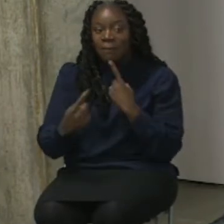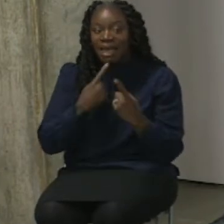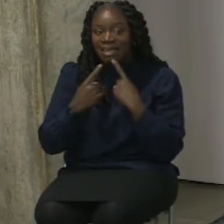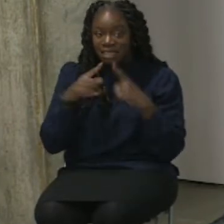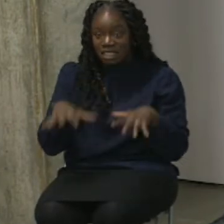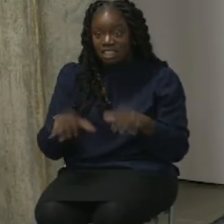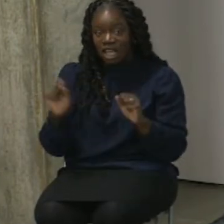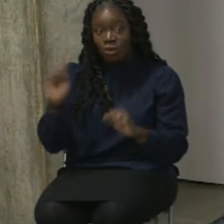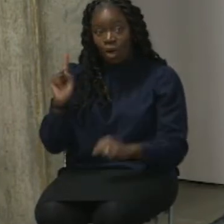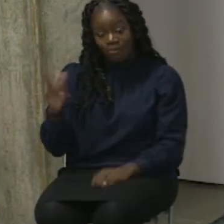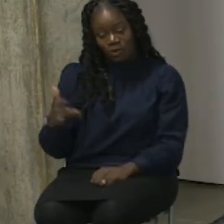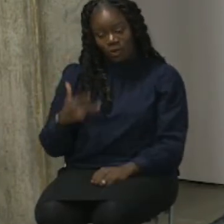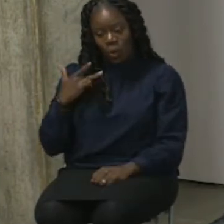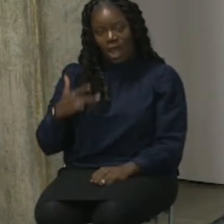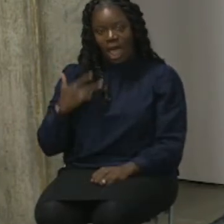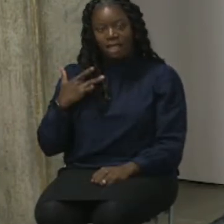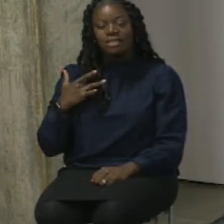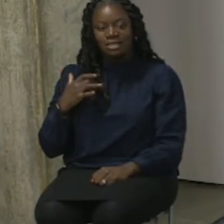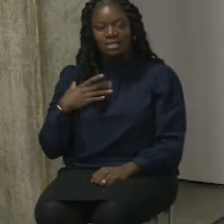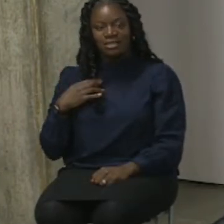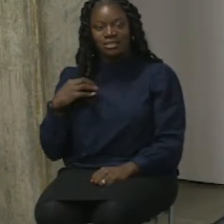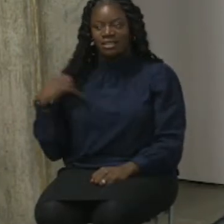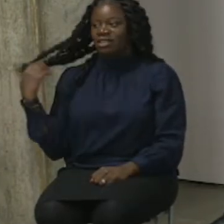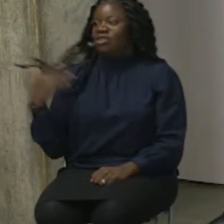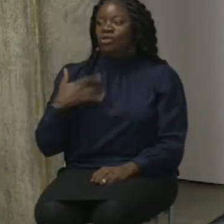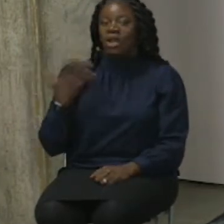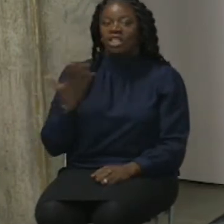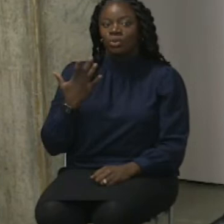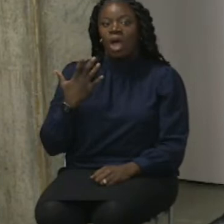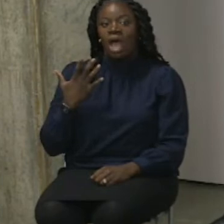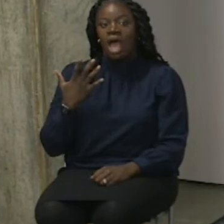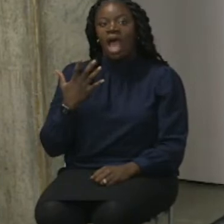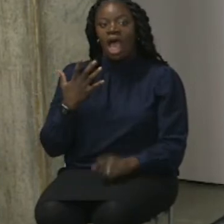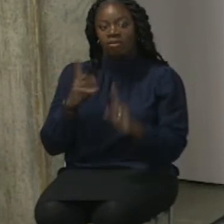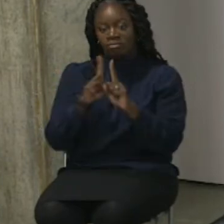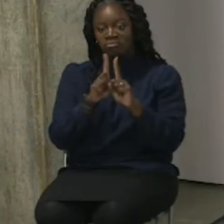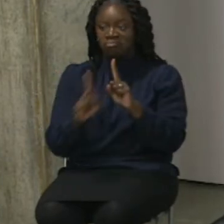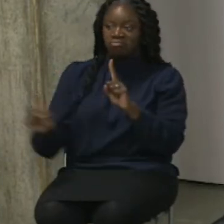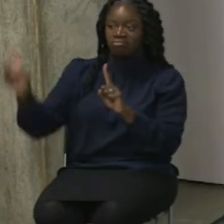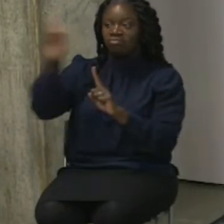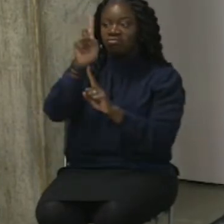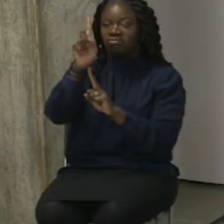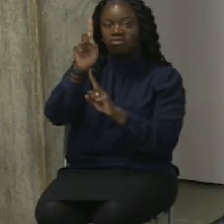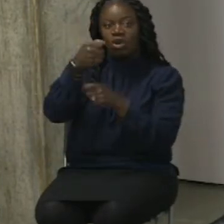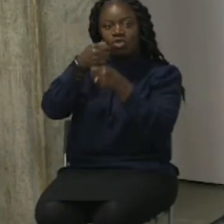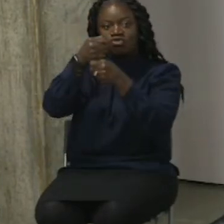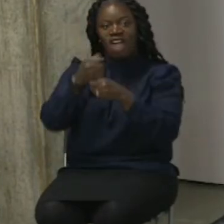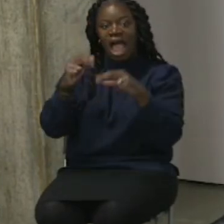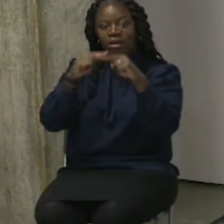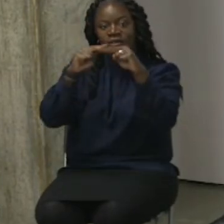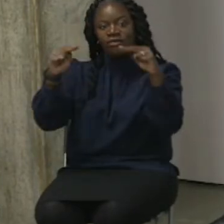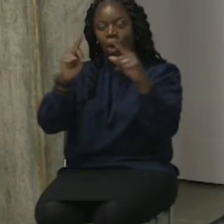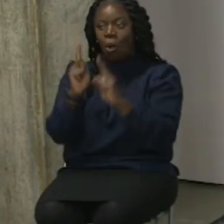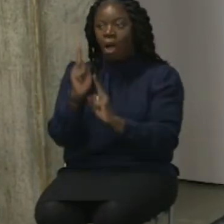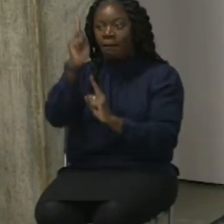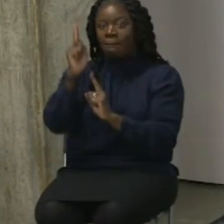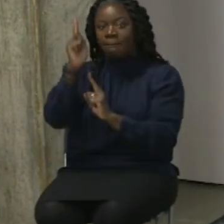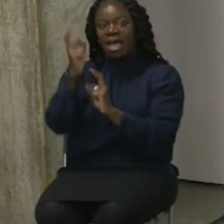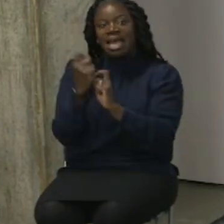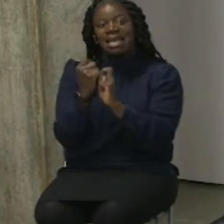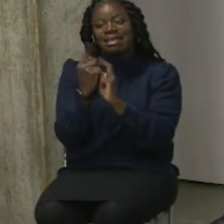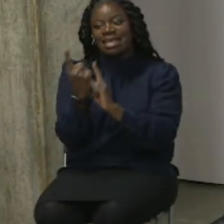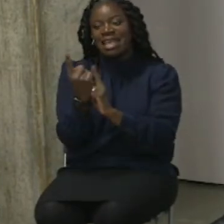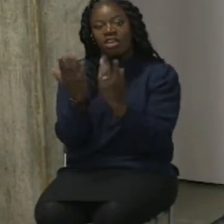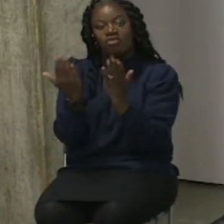starting with toilets, which are located on the floor above here, which is the ground floor, and they're just near the